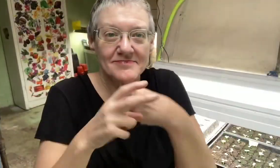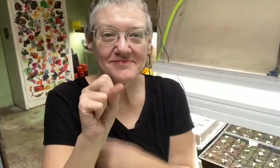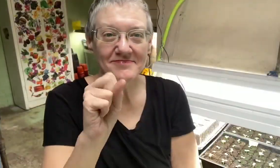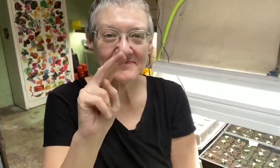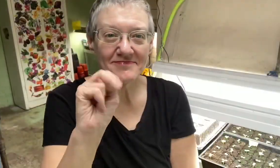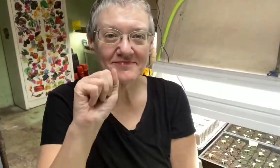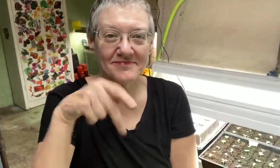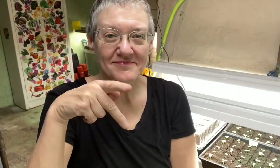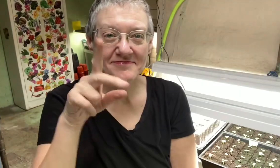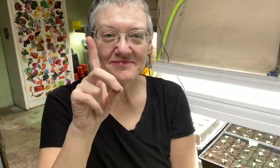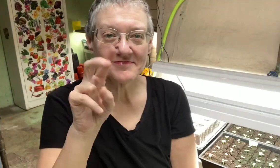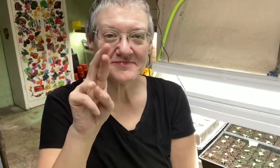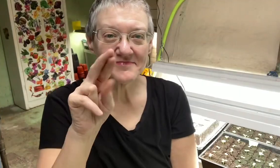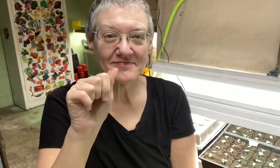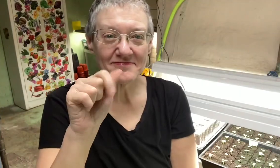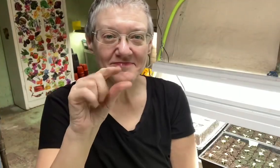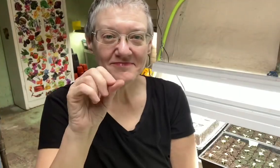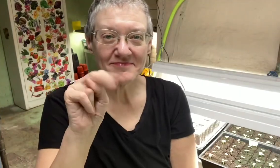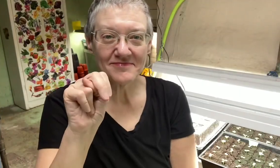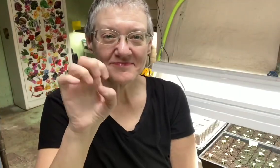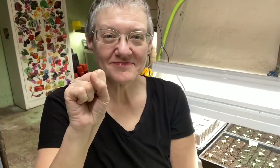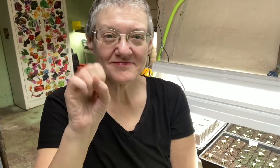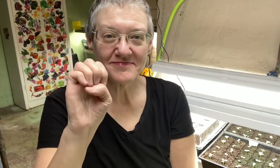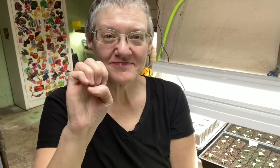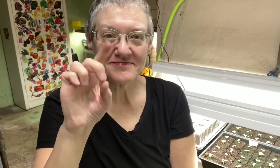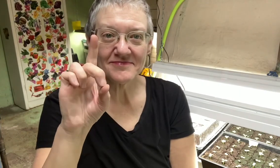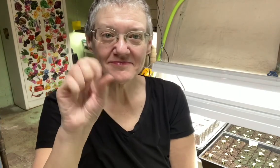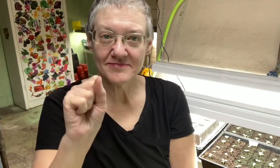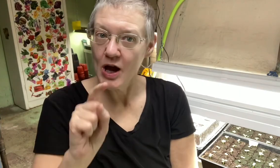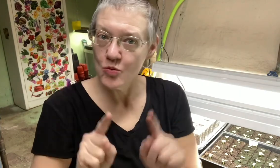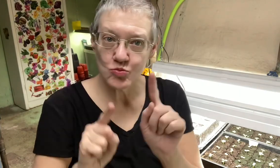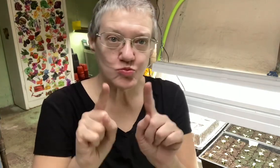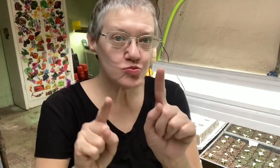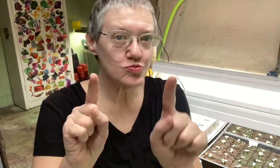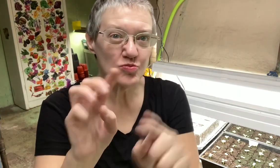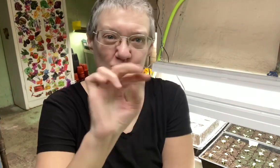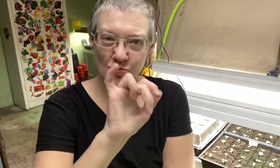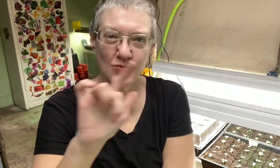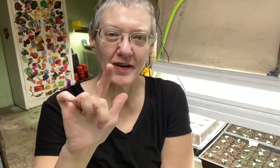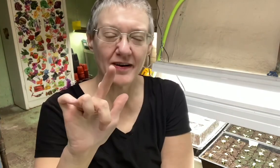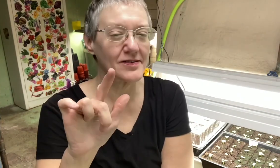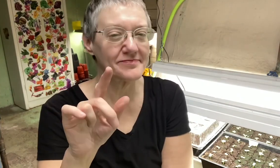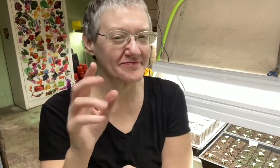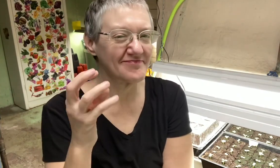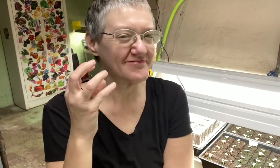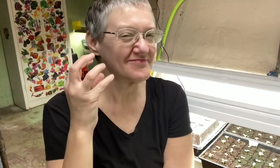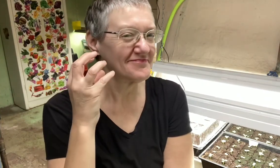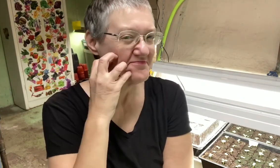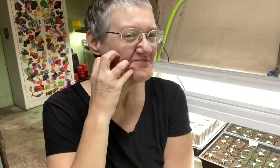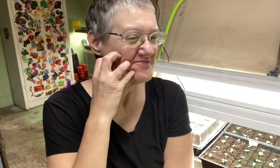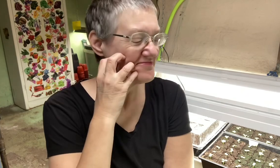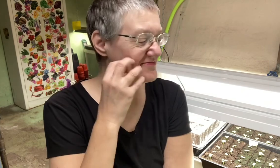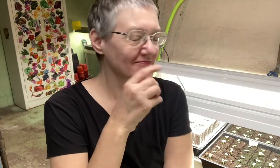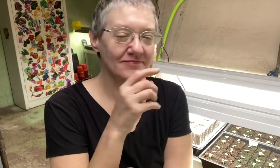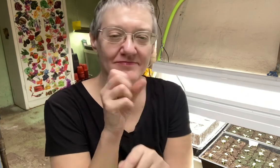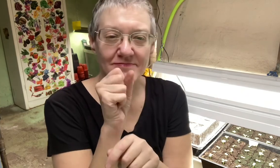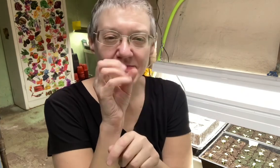Now my saved snapdragon seeds, they've really germinated well. They're in there